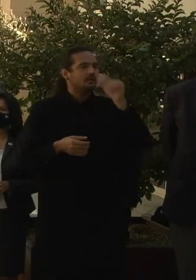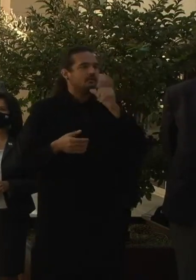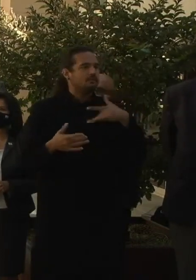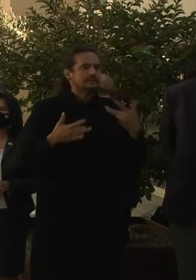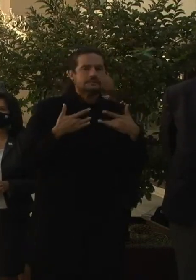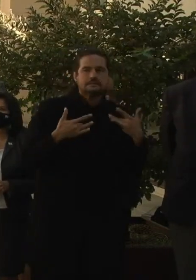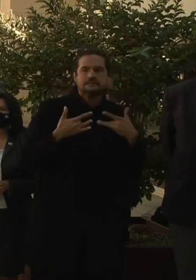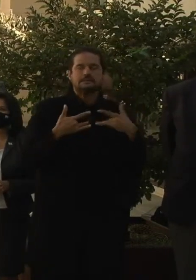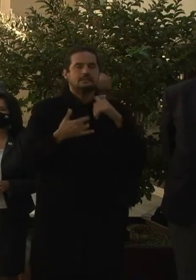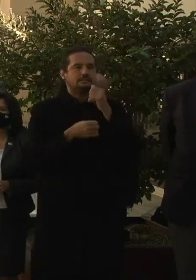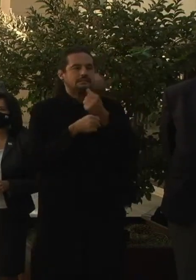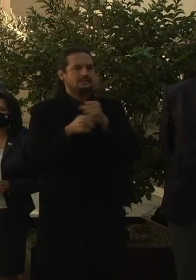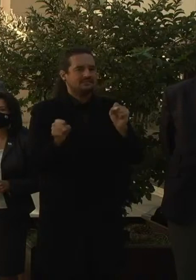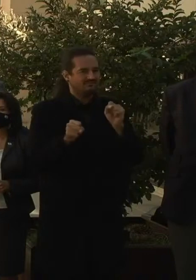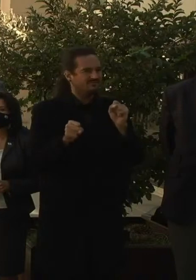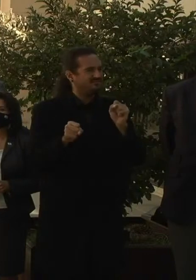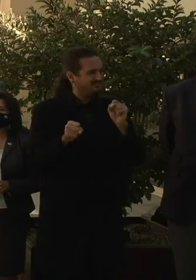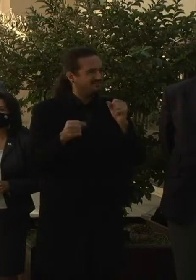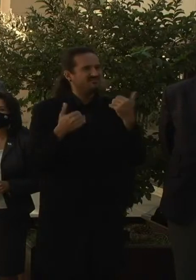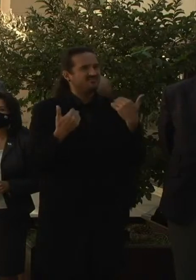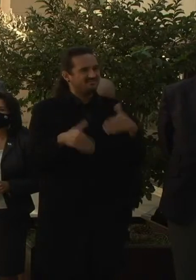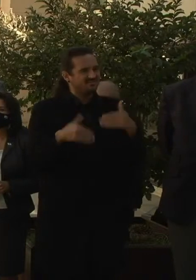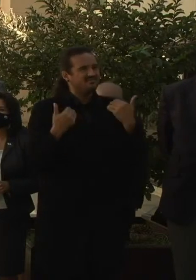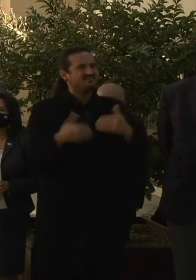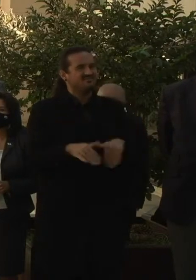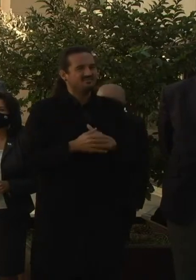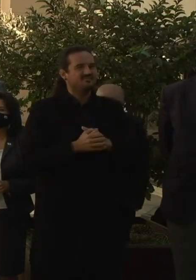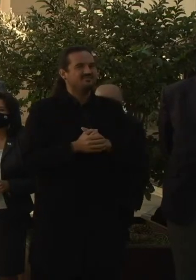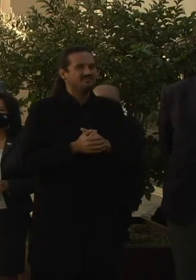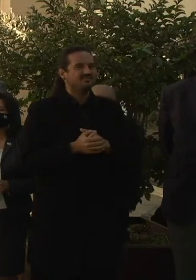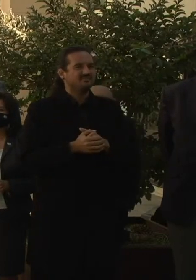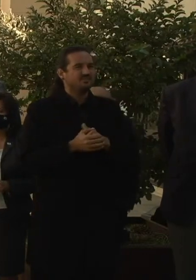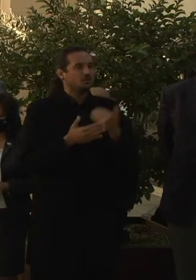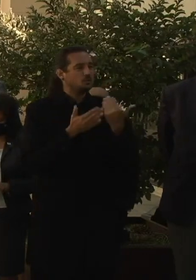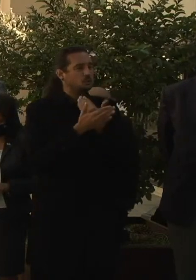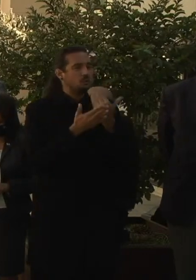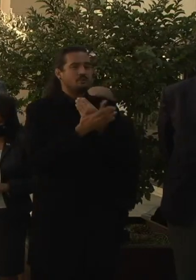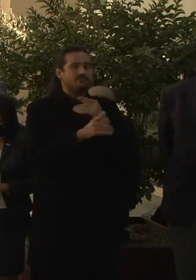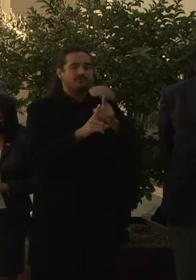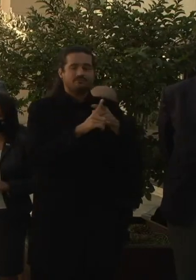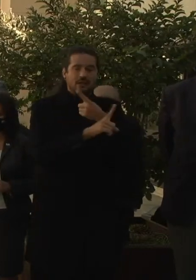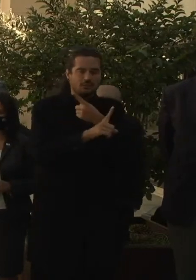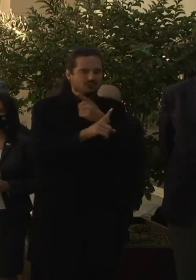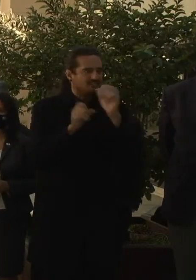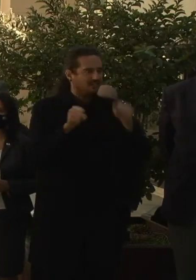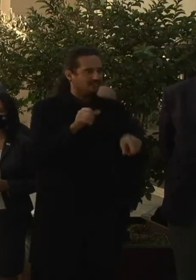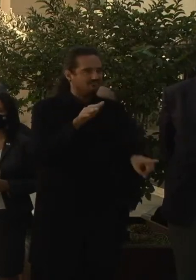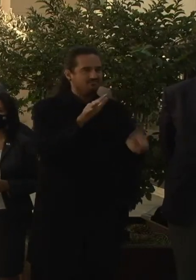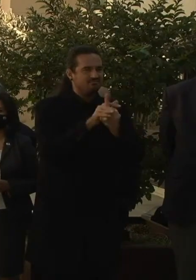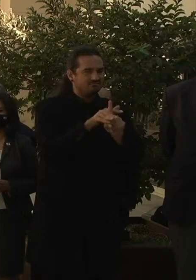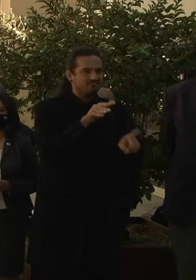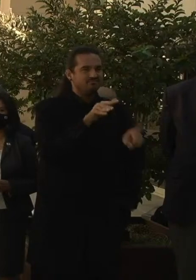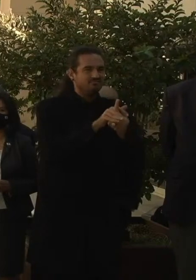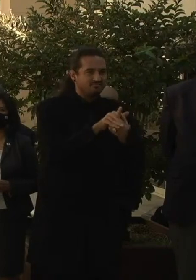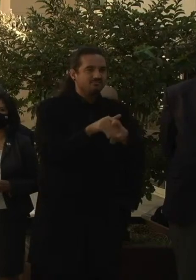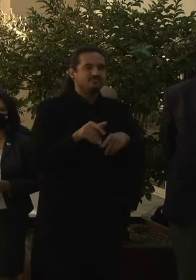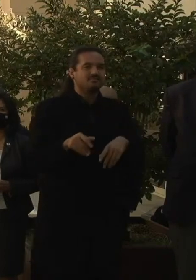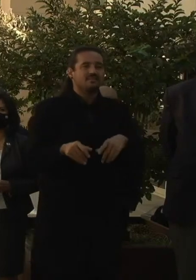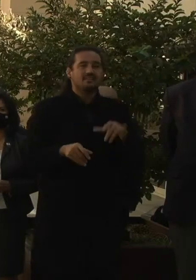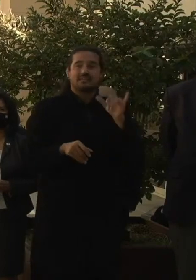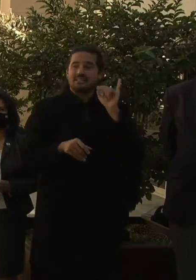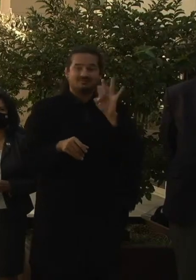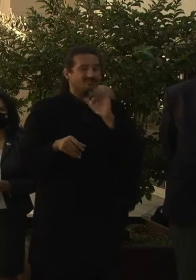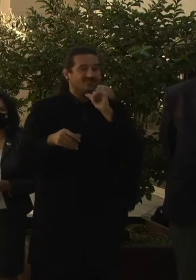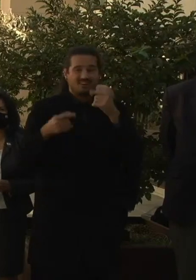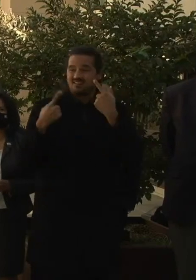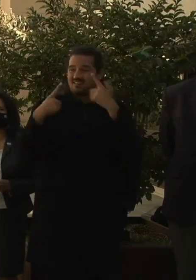associated challenges of a new likely variant to occur if we are not able to succeed on continuing our vaccination efforts.